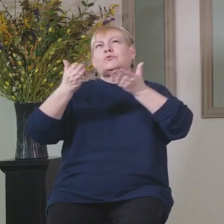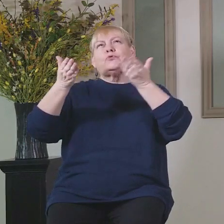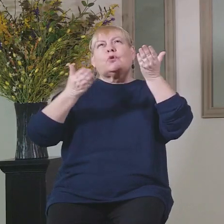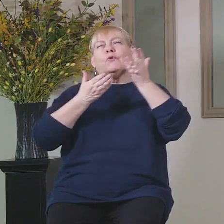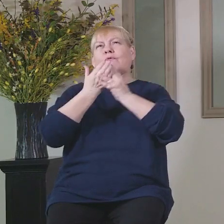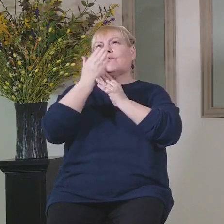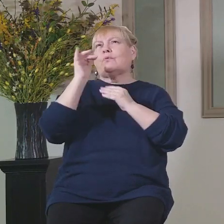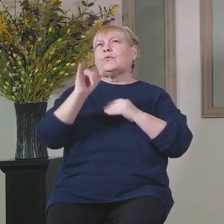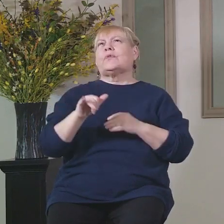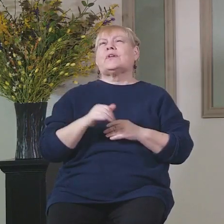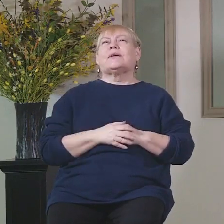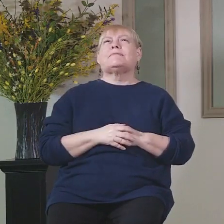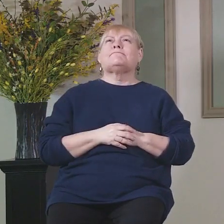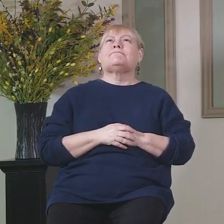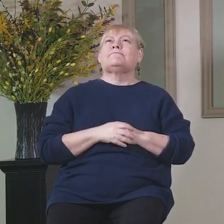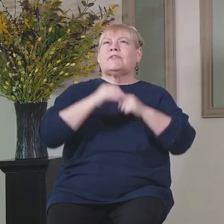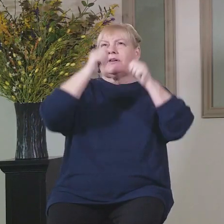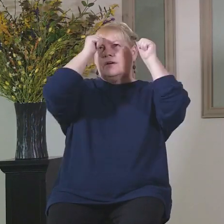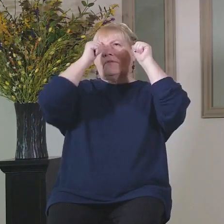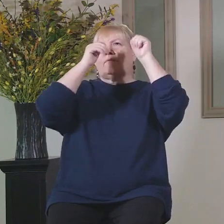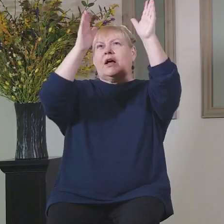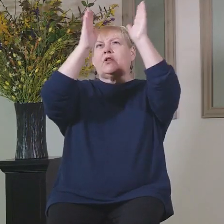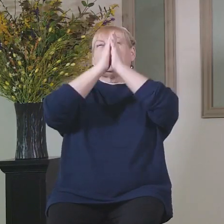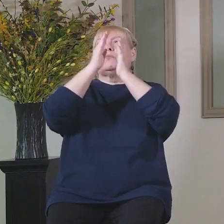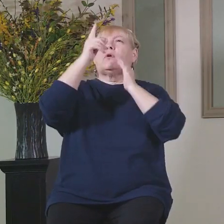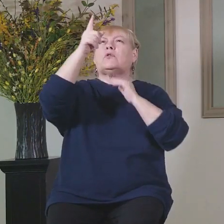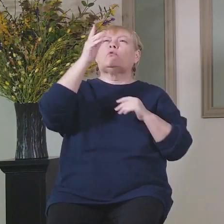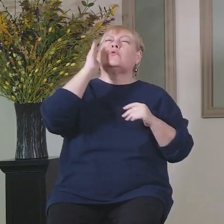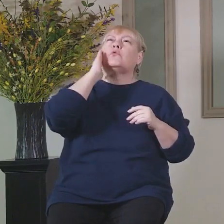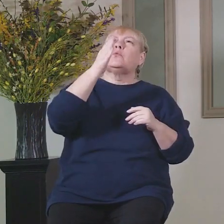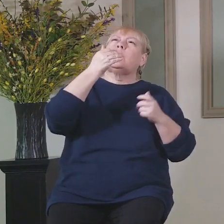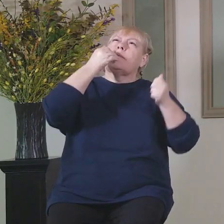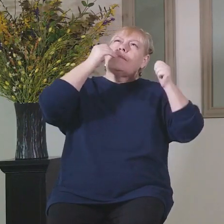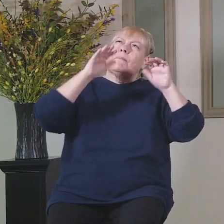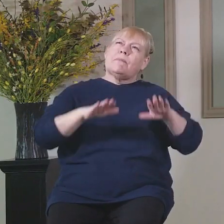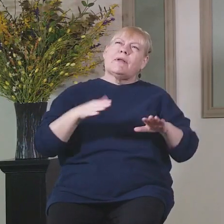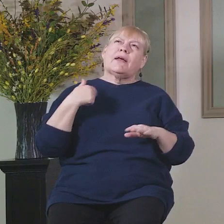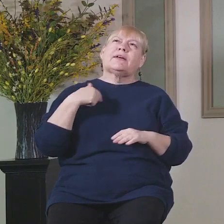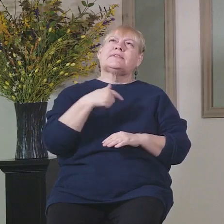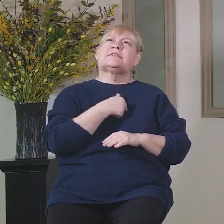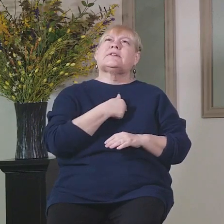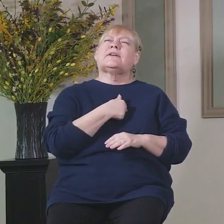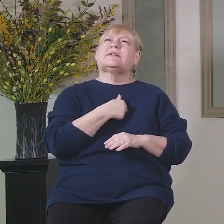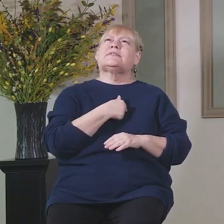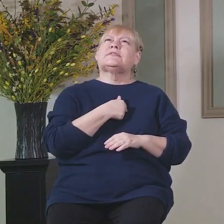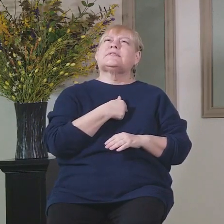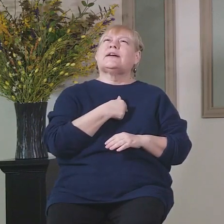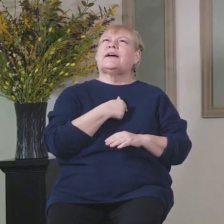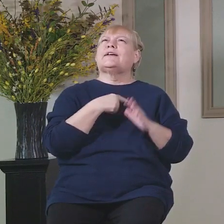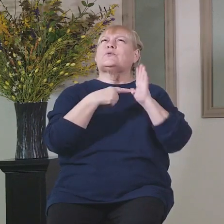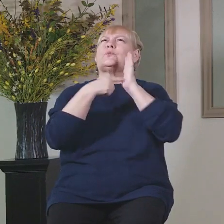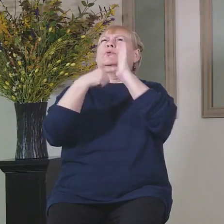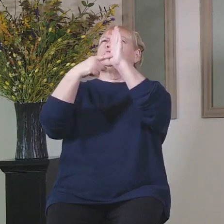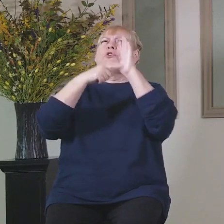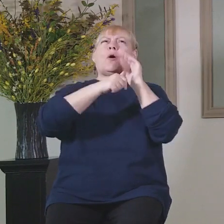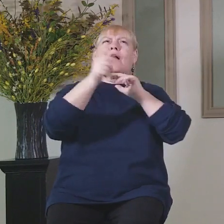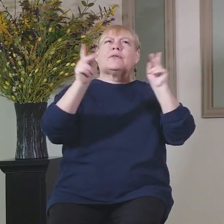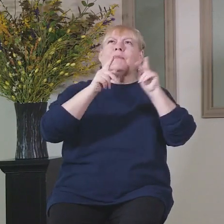this. Father, we pray that you would bless us as we point others to